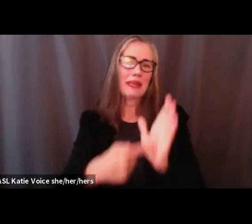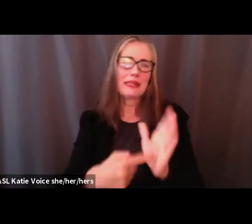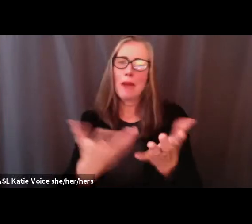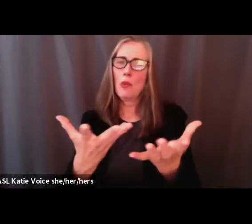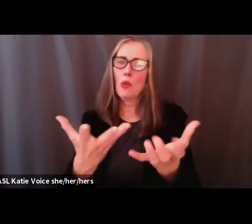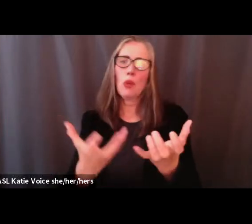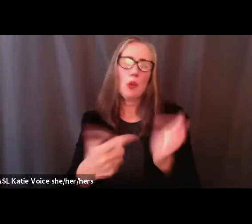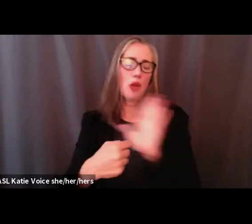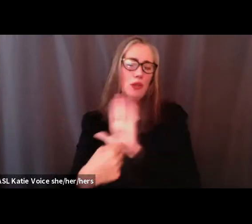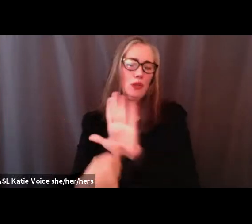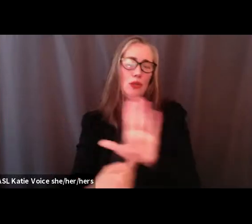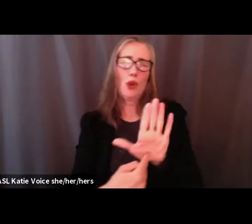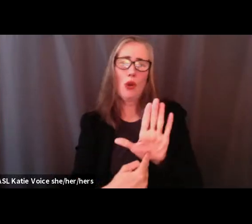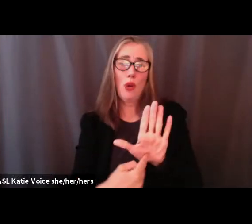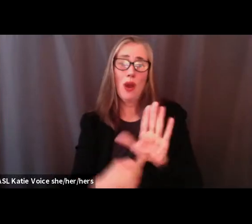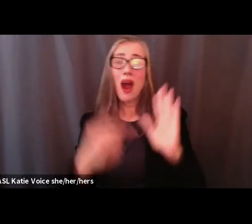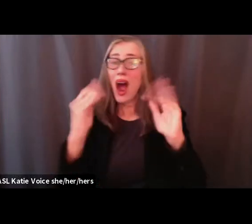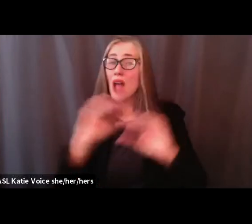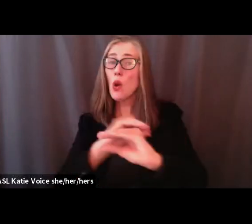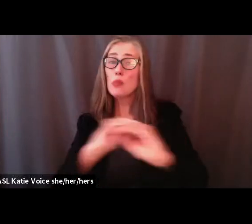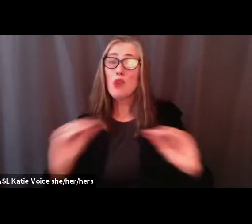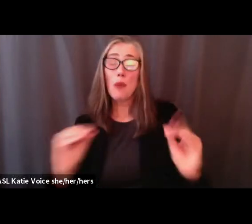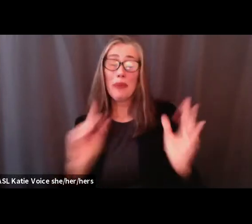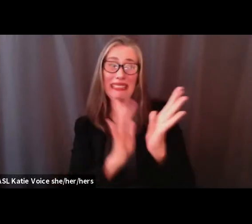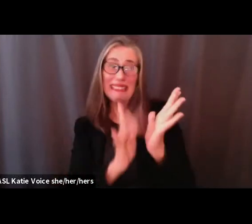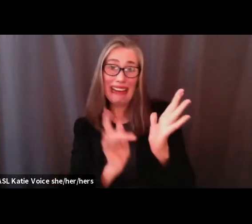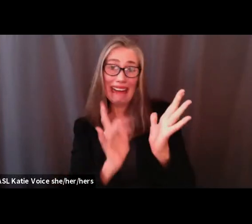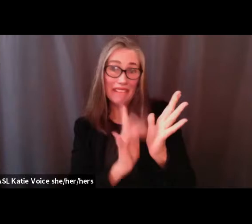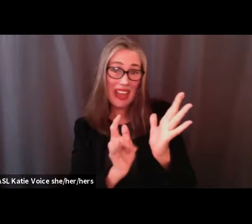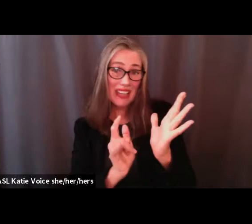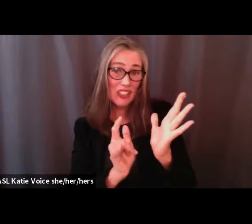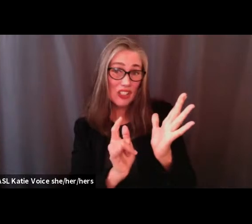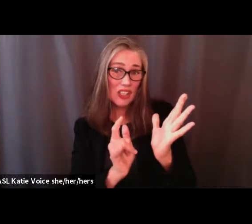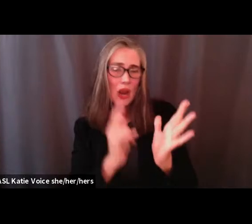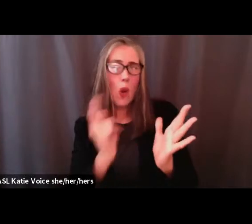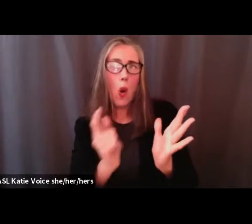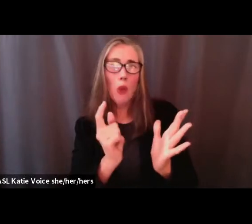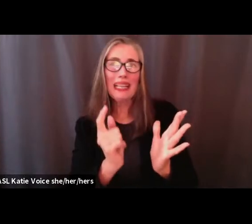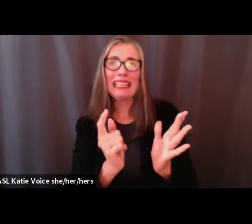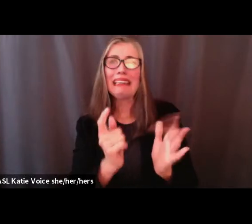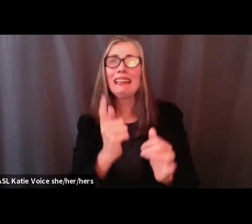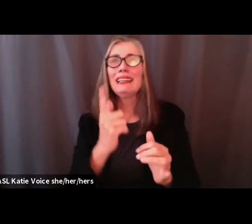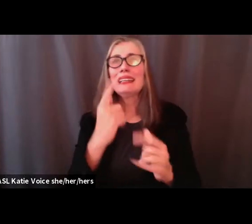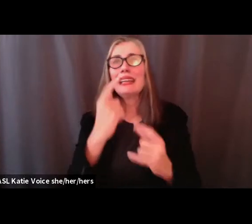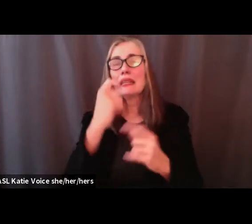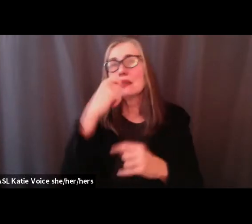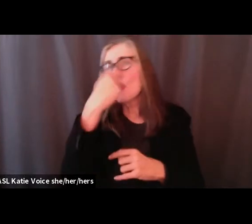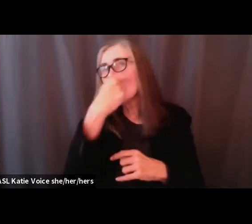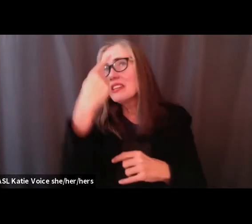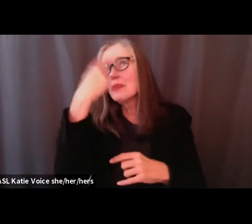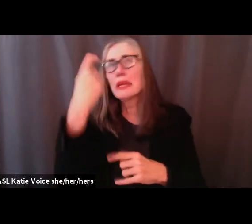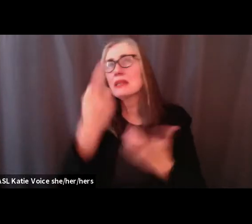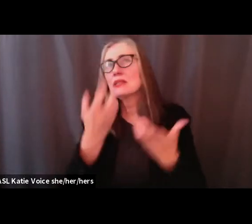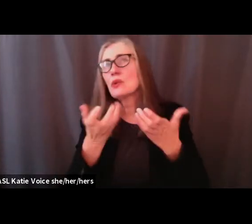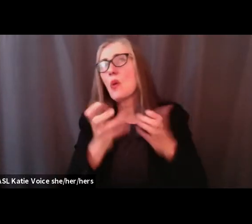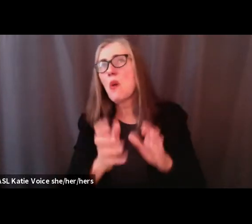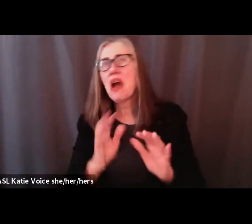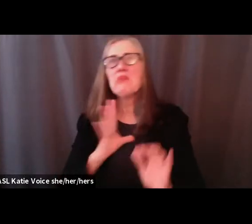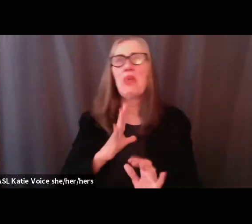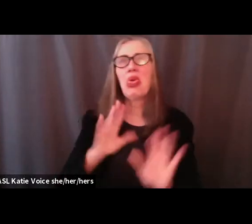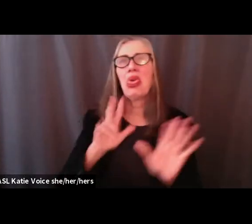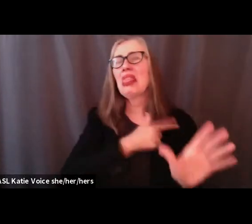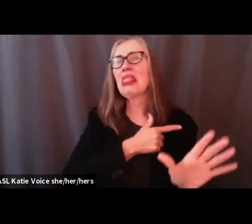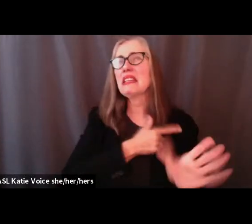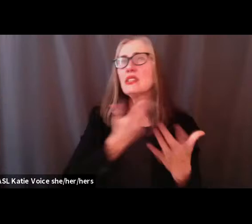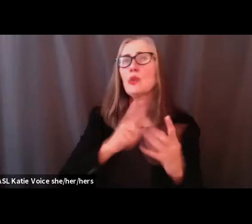one would take advantage of this and just get the COVID test just because they don't feel like getting the vaccine. But again, we